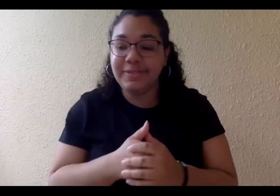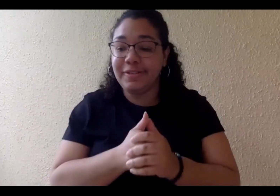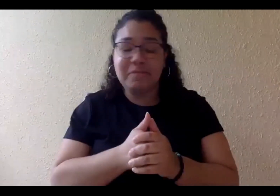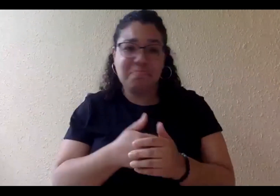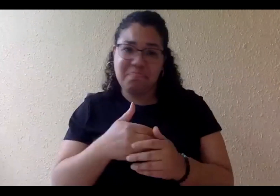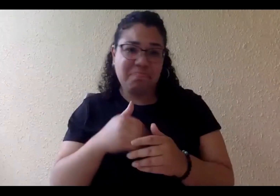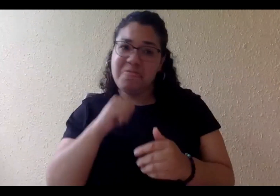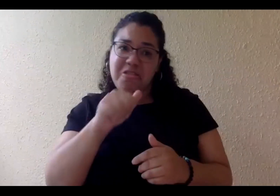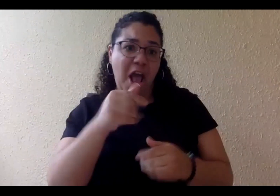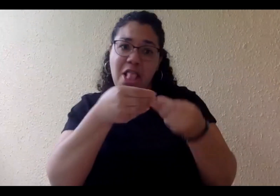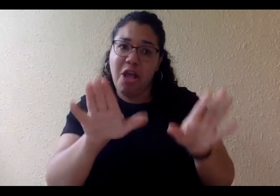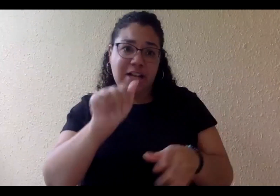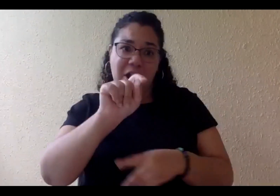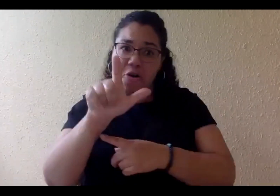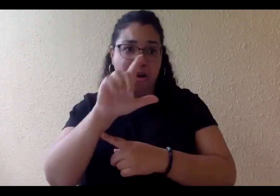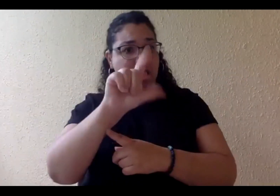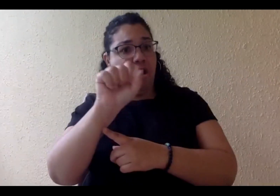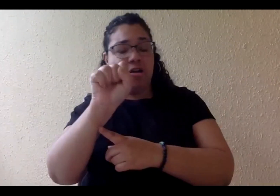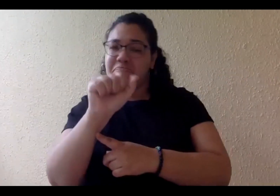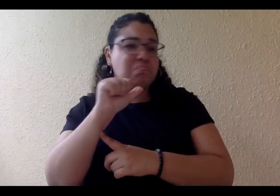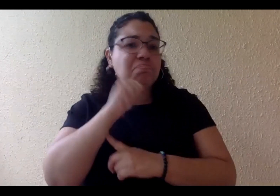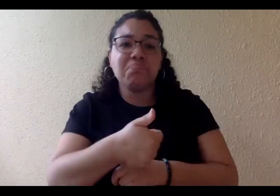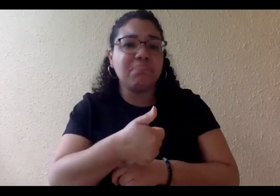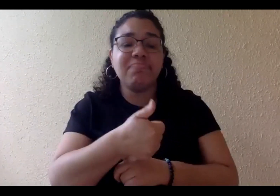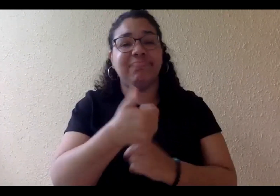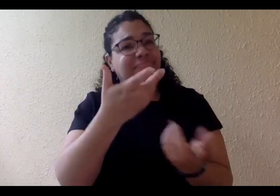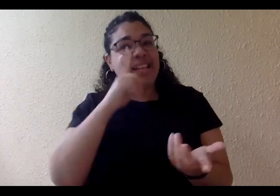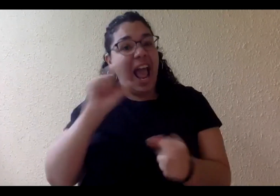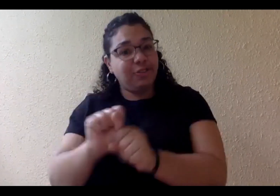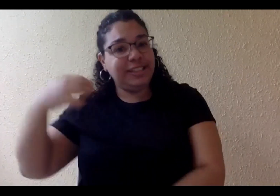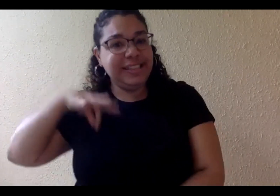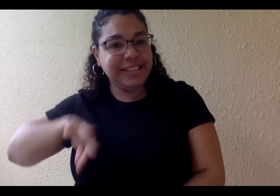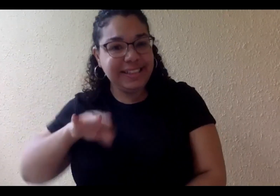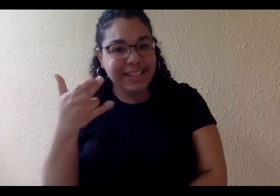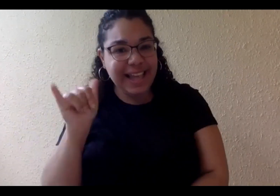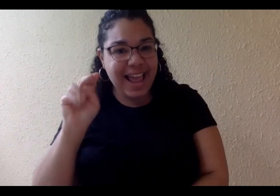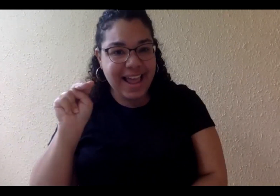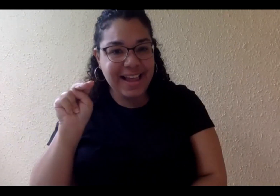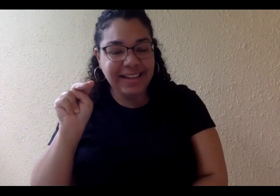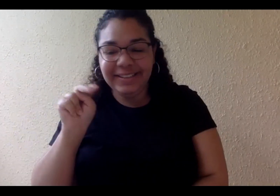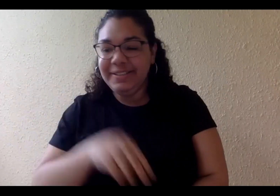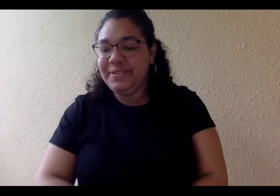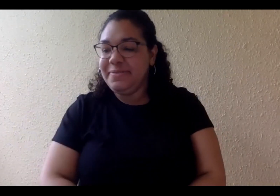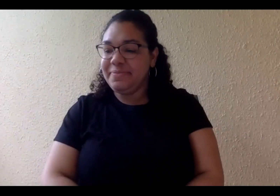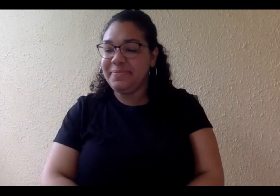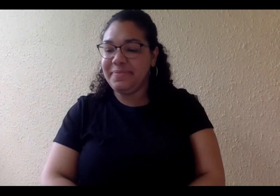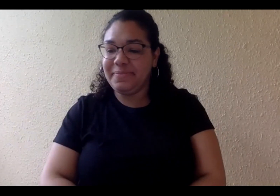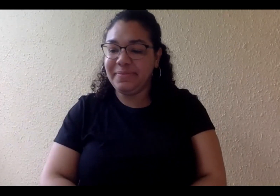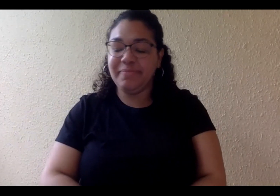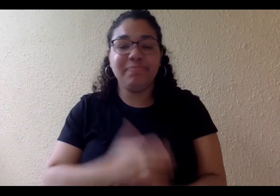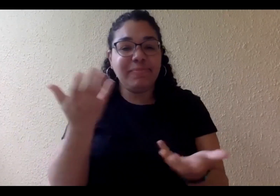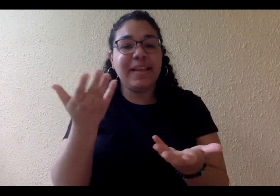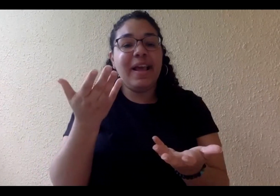be also termed a hearing loss, is not a loss, not for me. For me, it's actually considered a